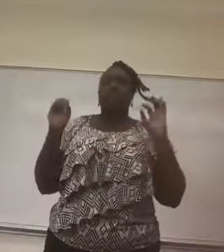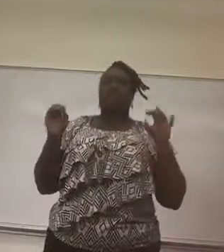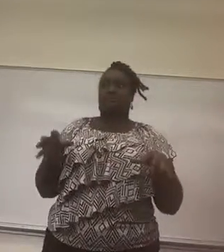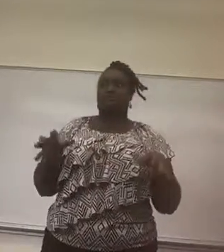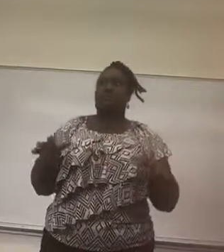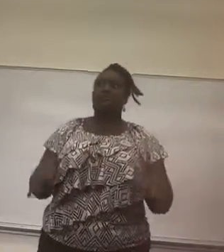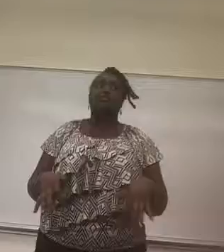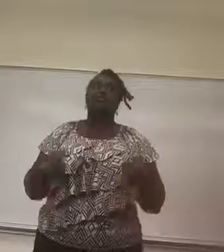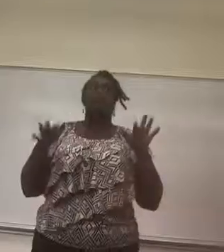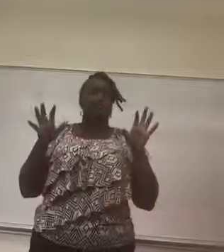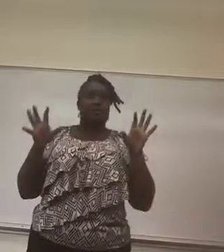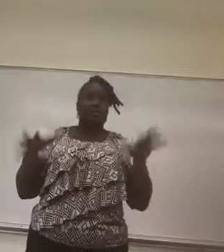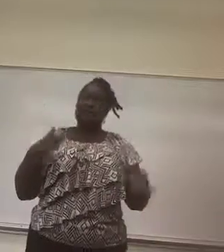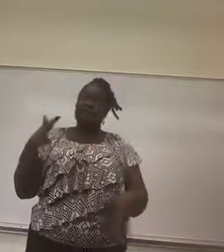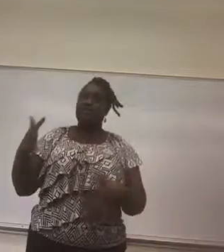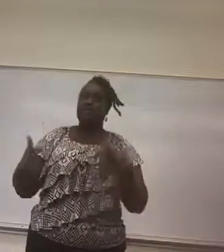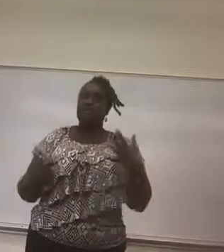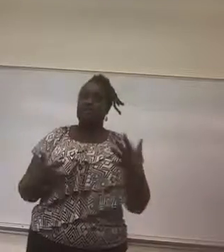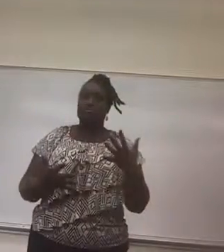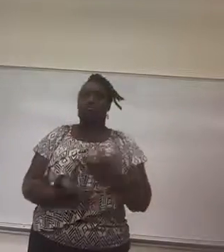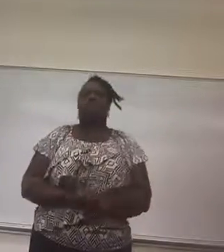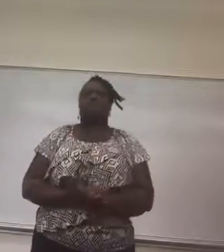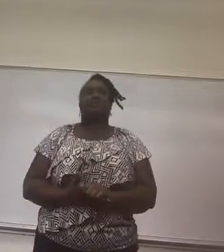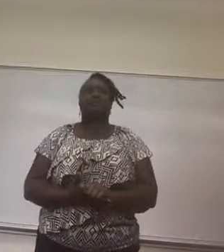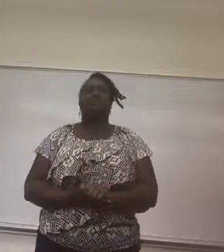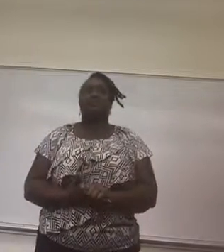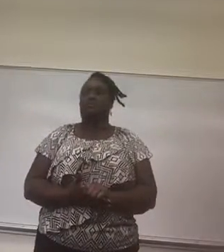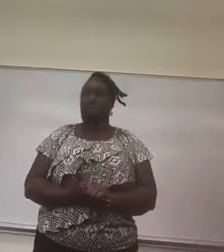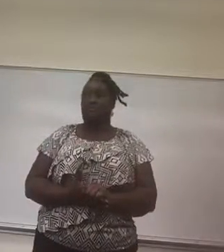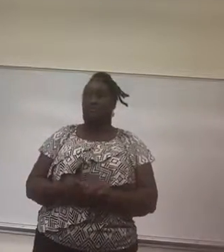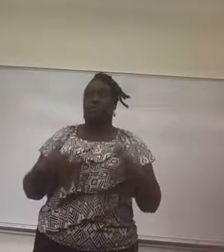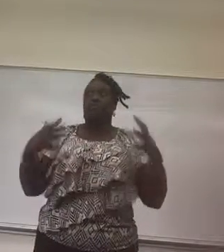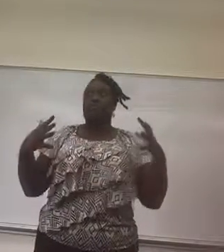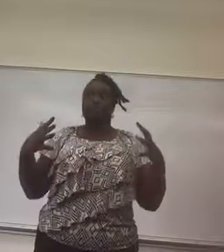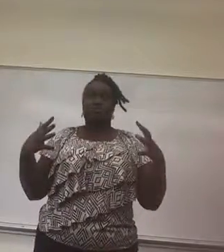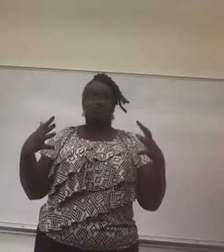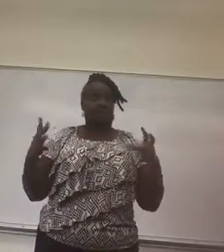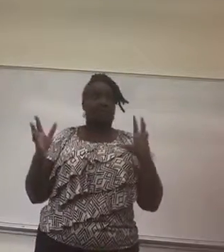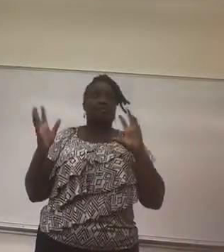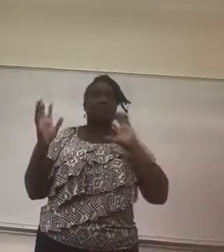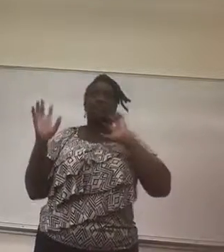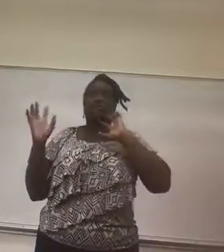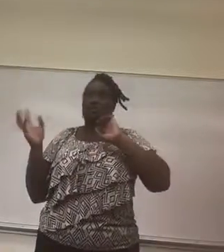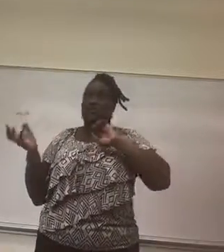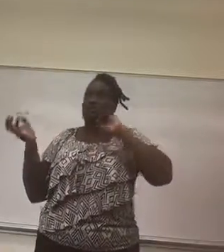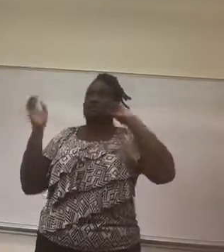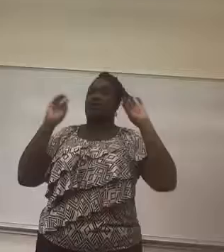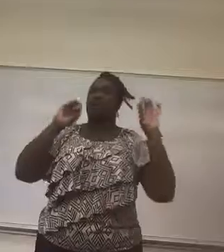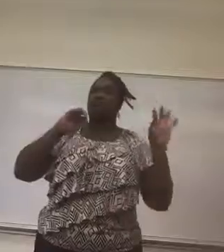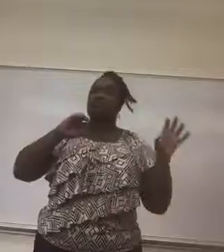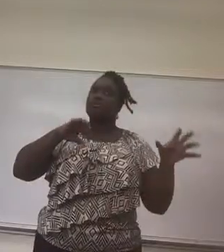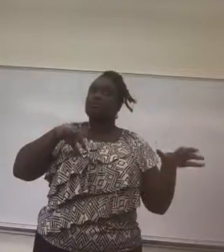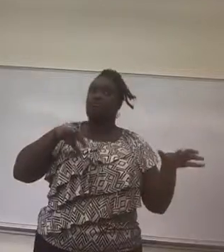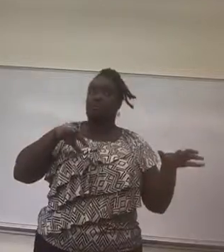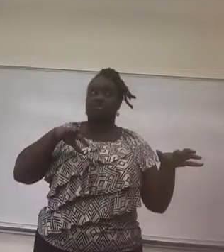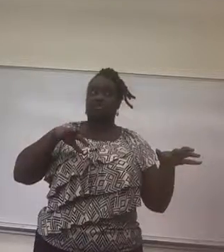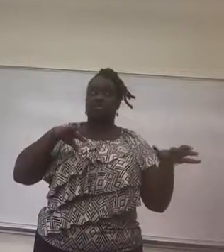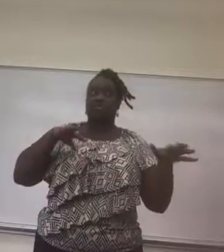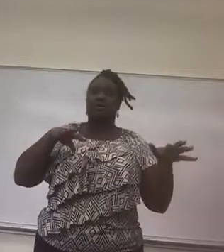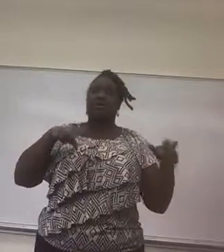couple of the words that we kind of got introduced to in the unit. So what I'm going to do, I'm going to give you nonverbal instructions,